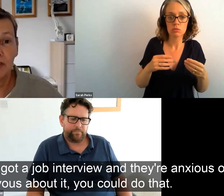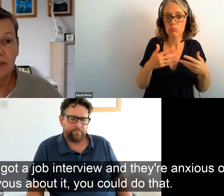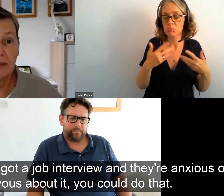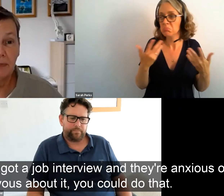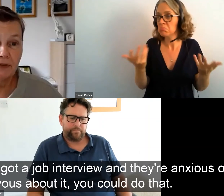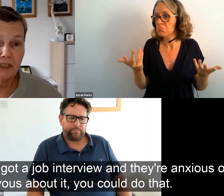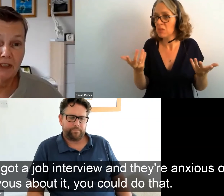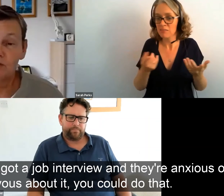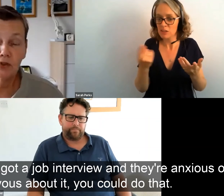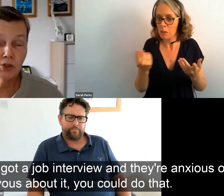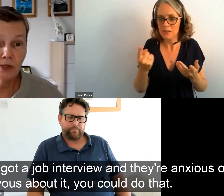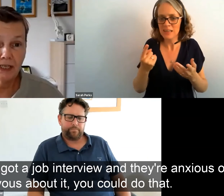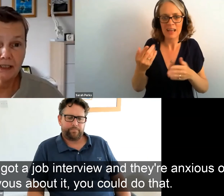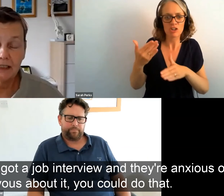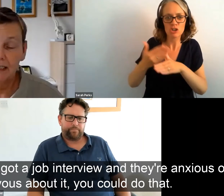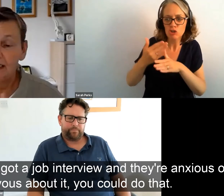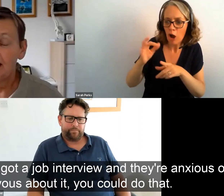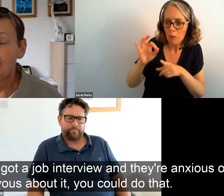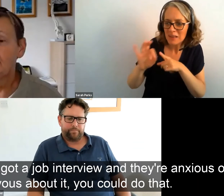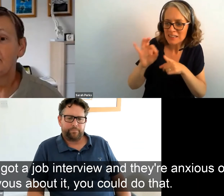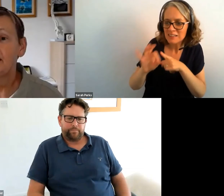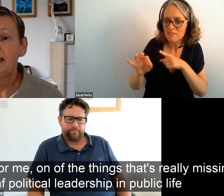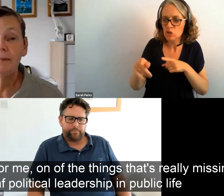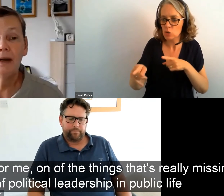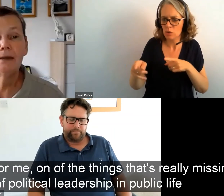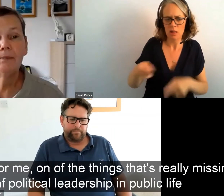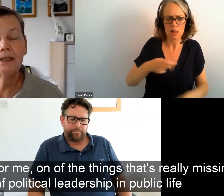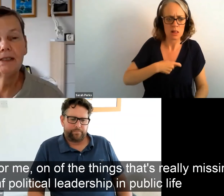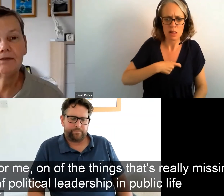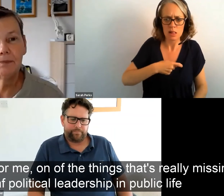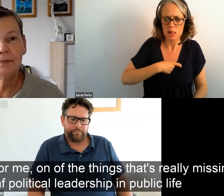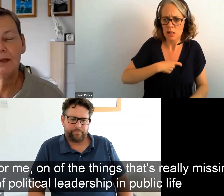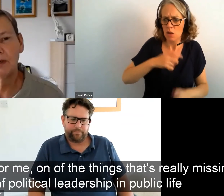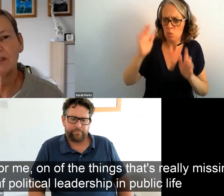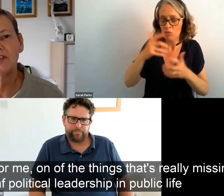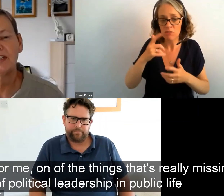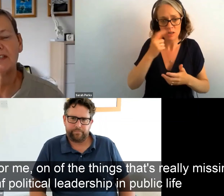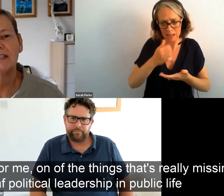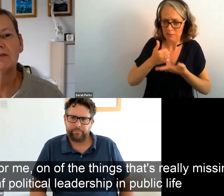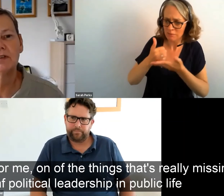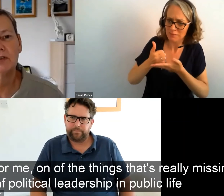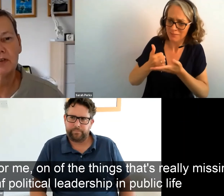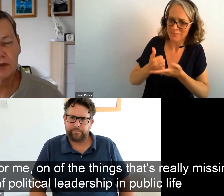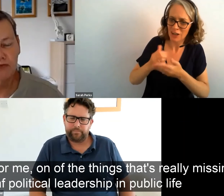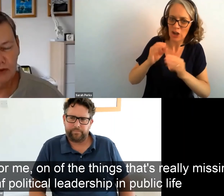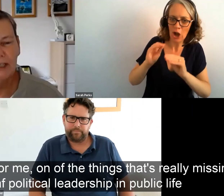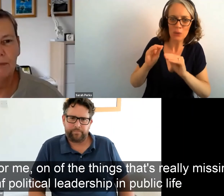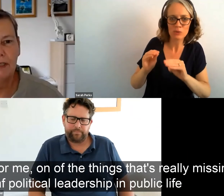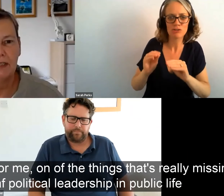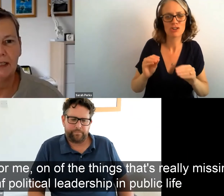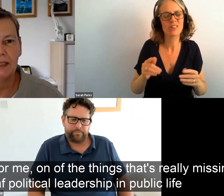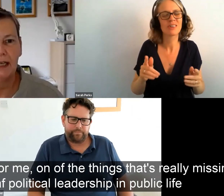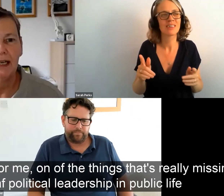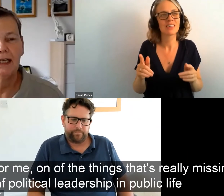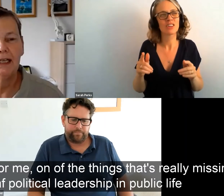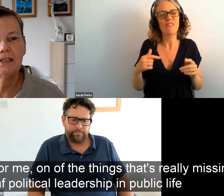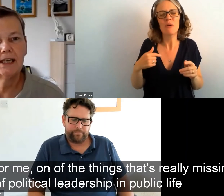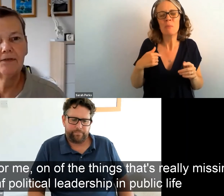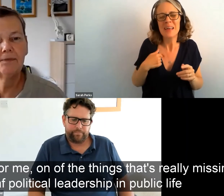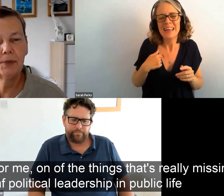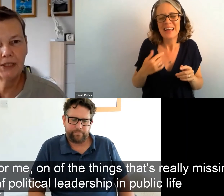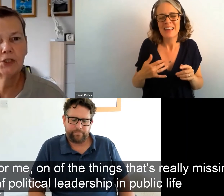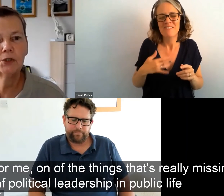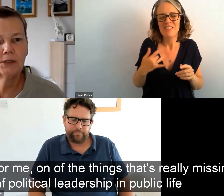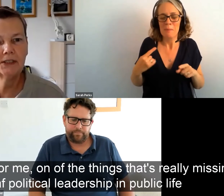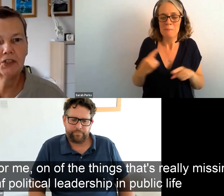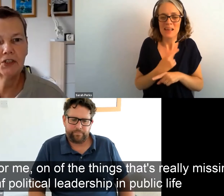they're anxious or nervous about it, you could do that. It might mean, for me, one of the things that's really missing is